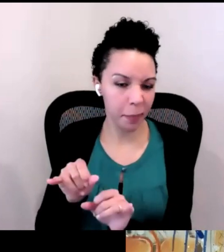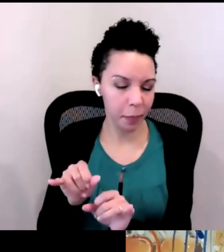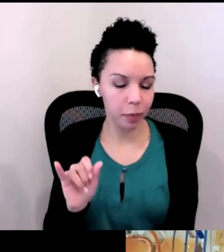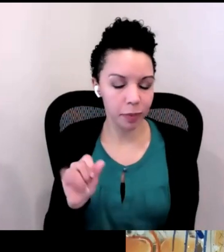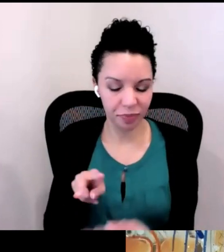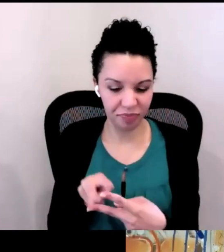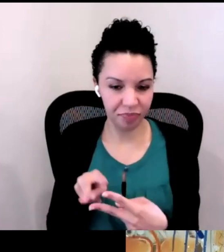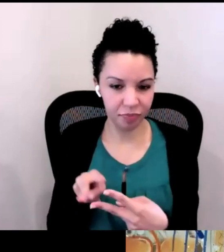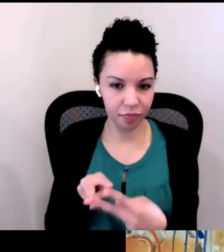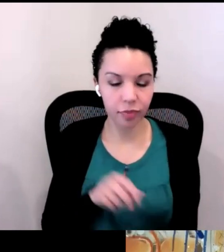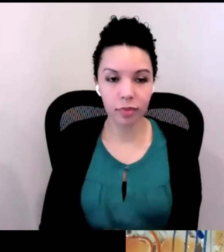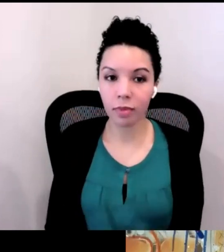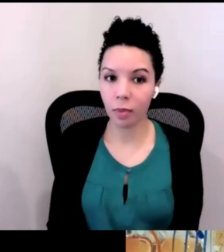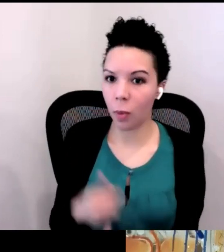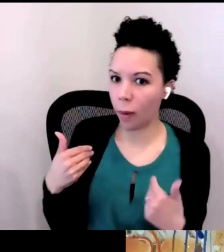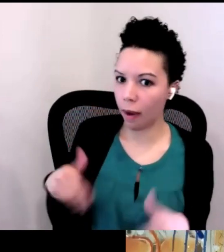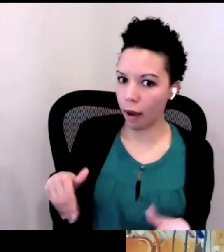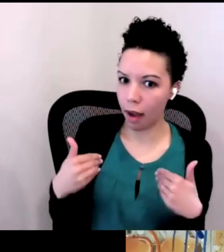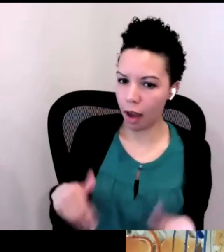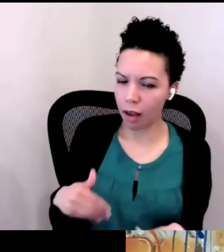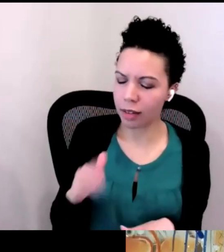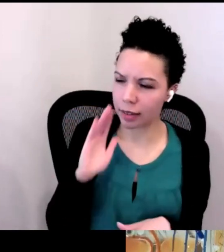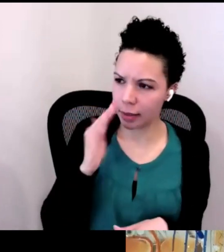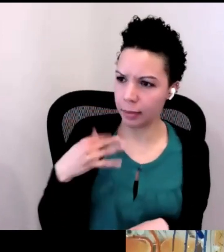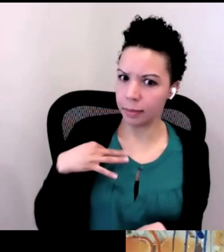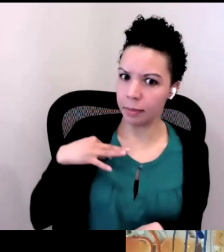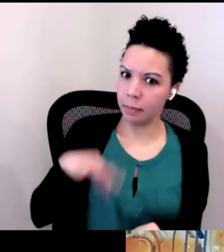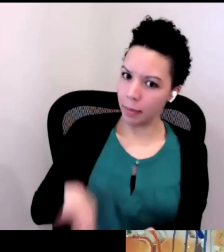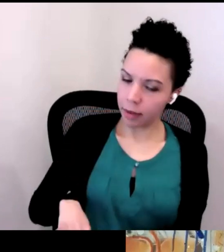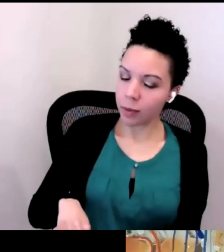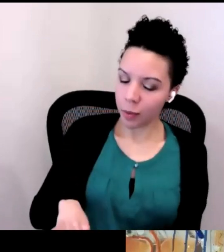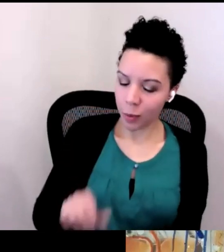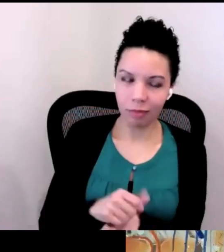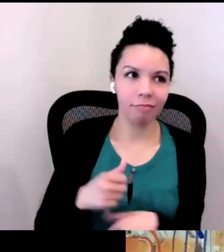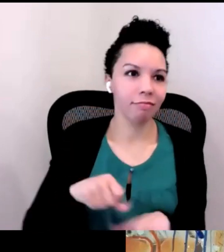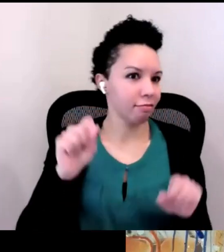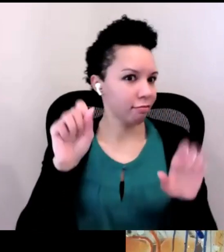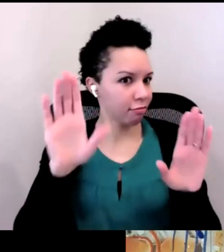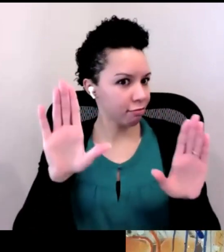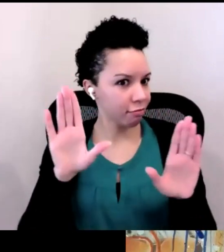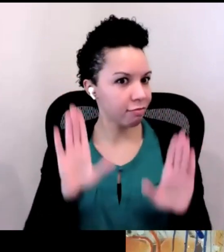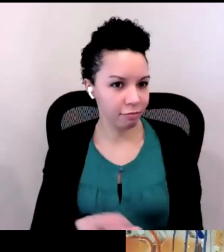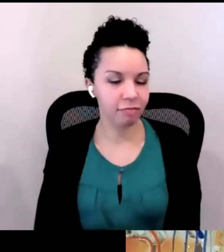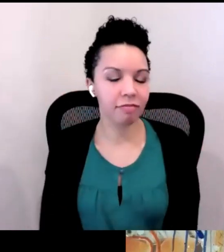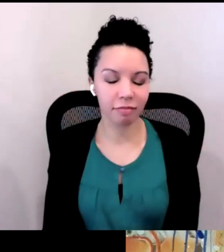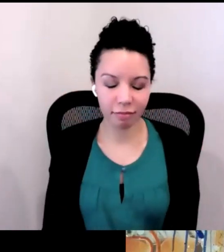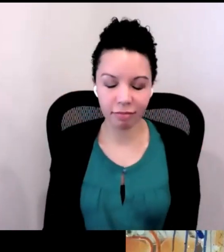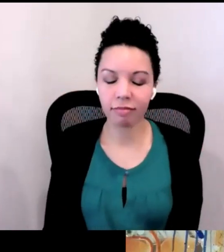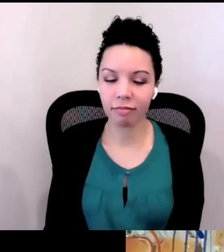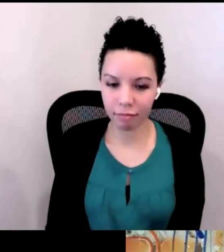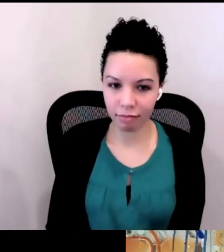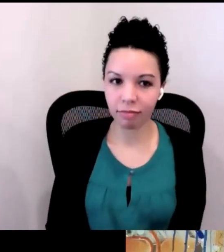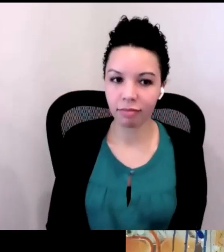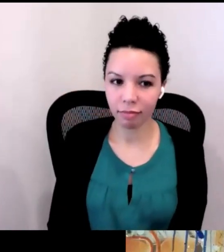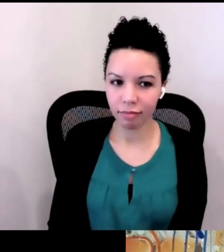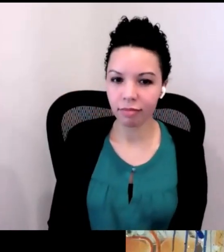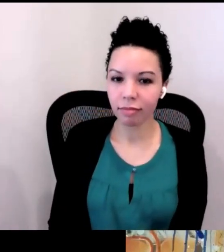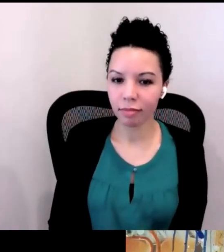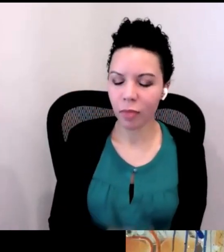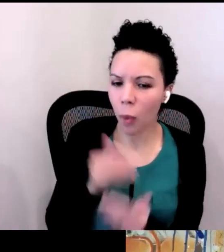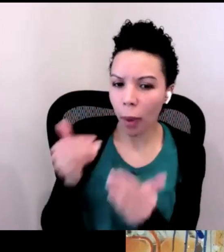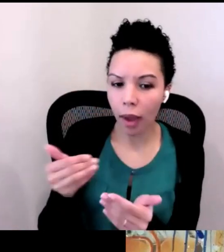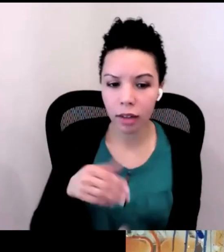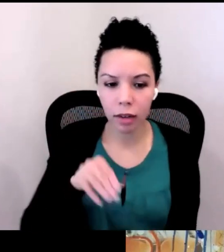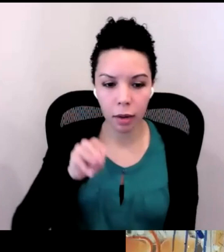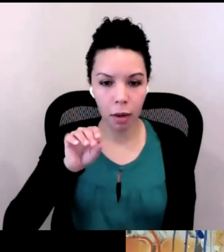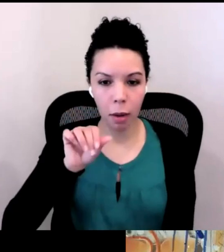of it's seems like very meaningful work. It is awesome. Yes. Wow. Yes. Wow. So, and go ahead, finish that thought.